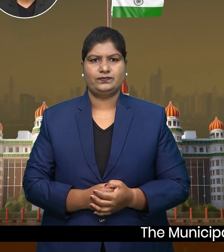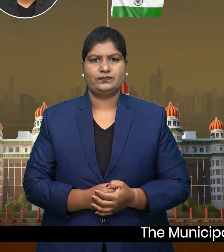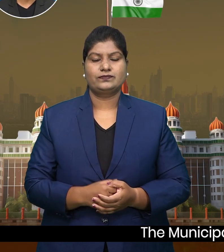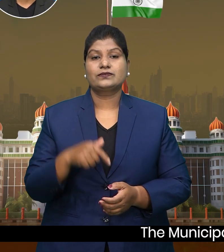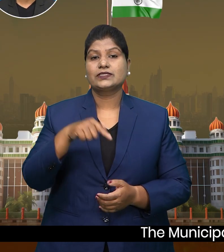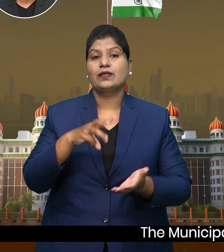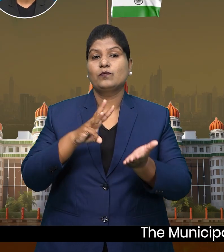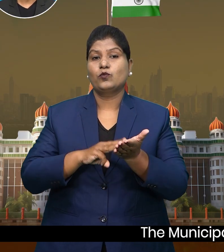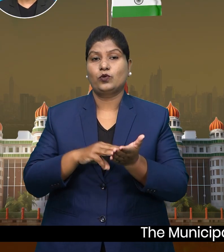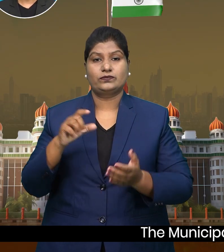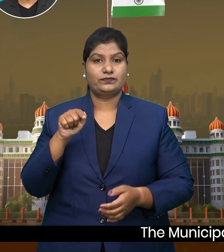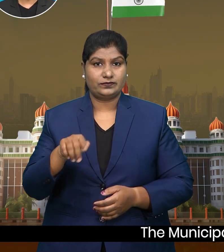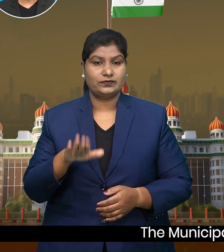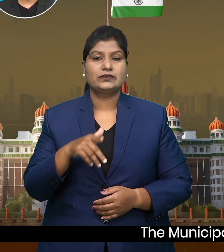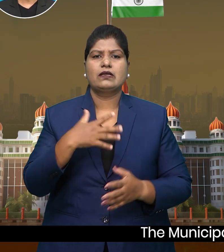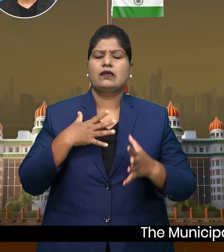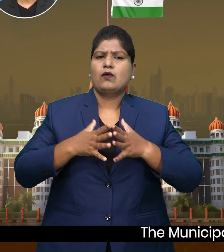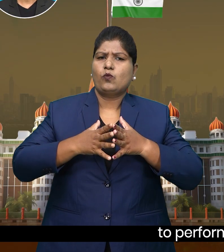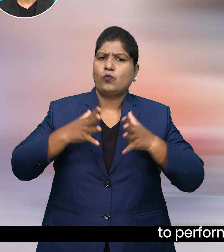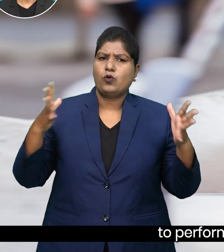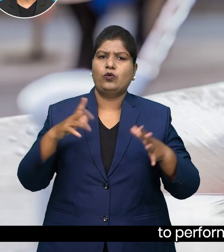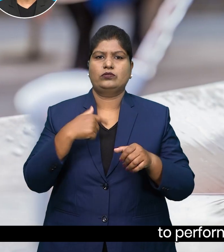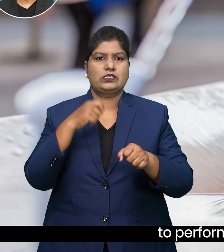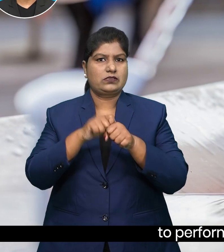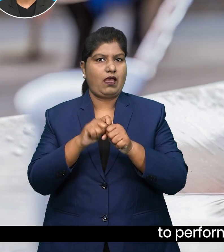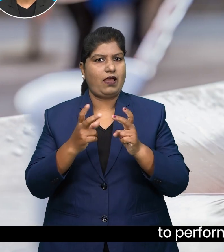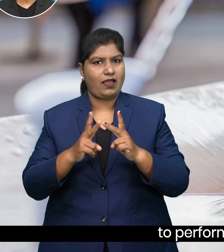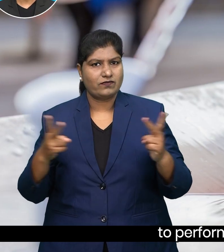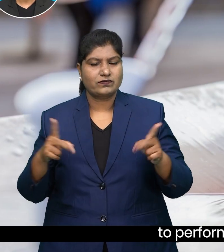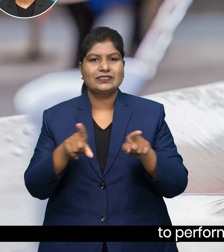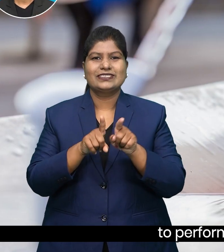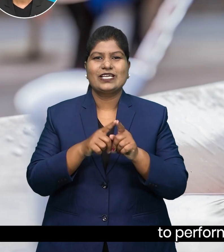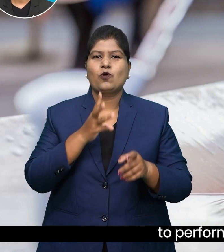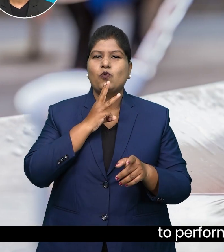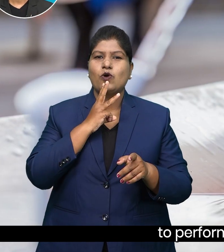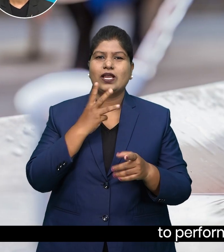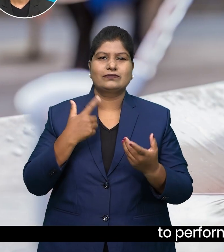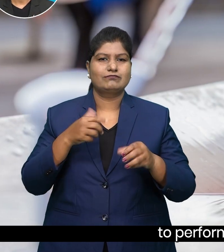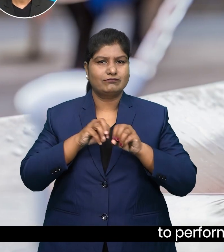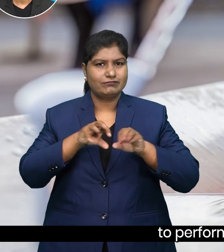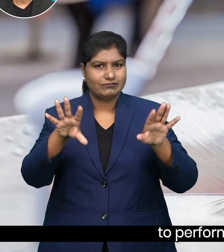The municipality has a lot of tasks to perform like water supply,